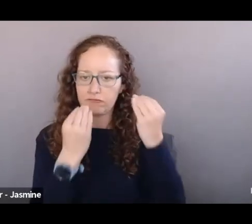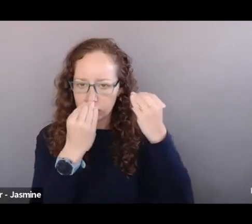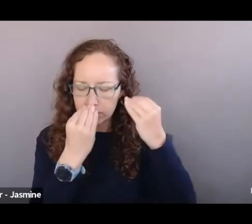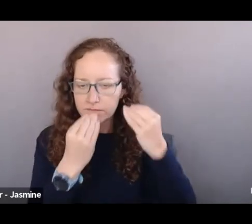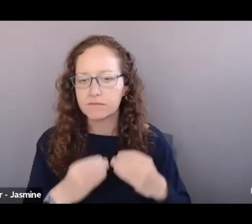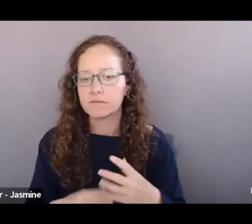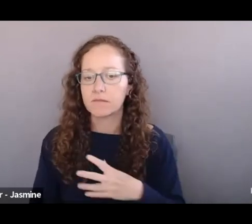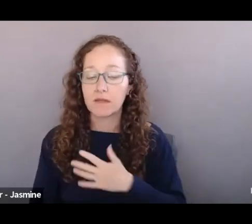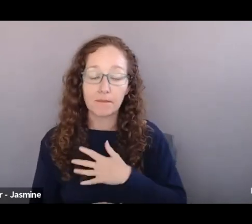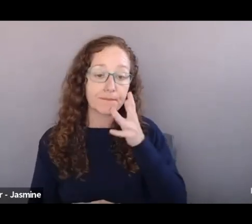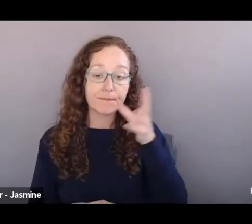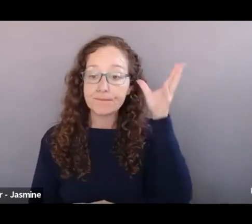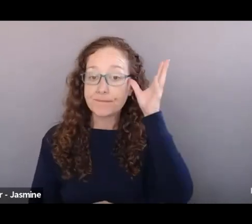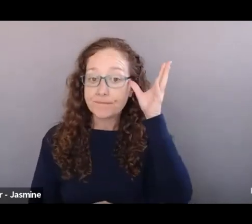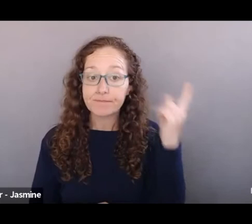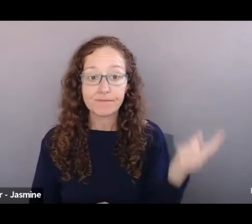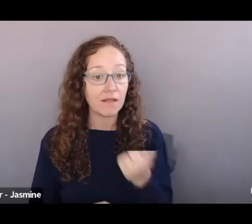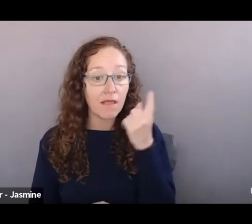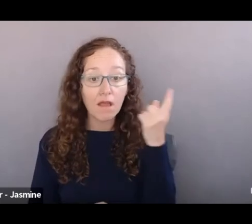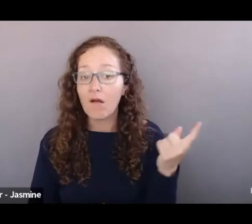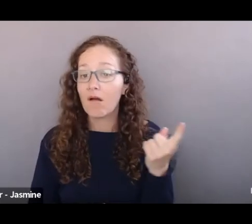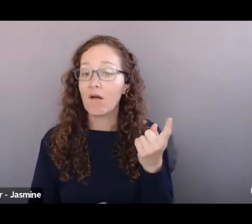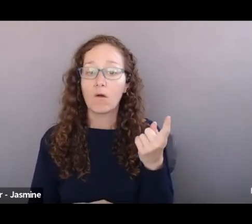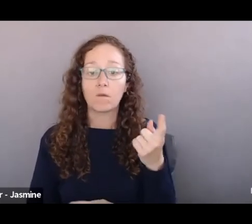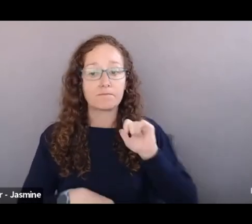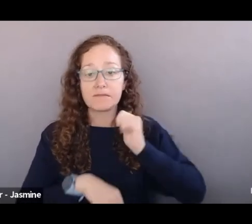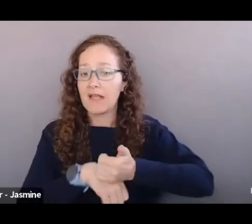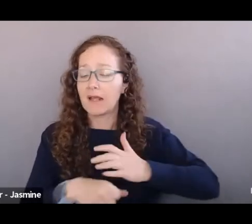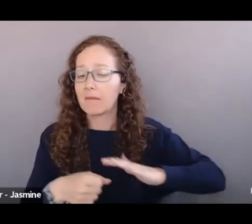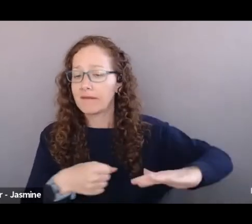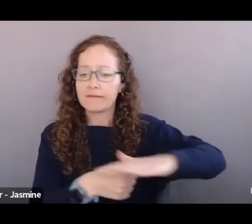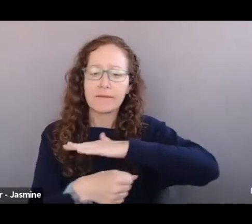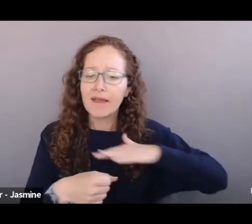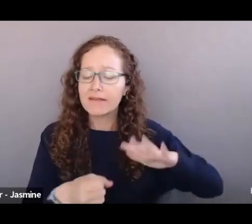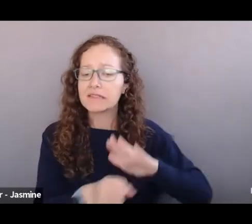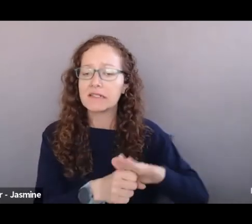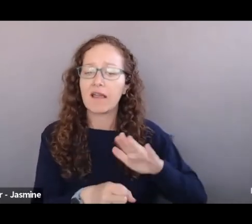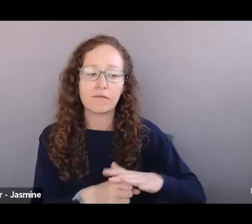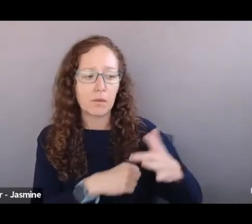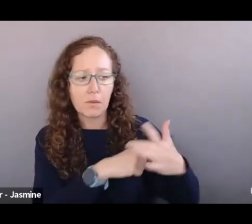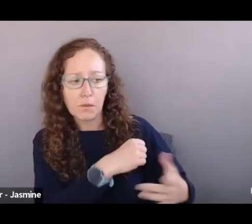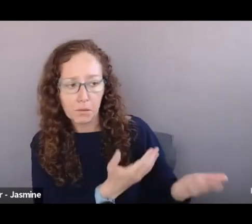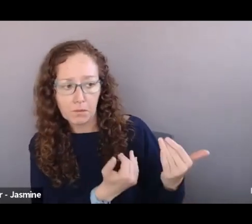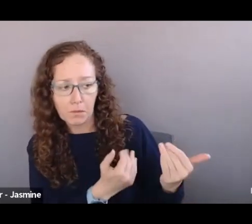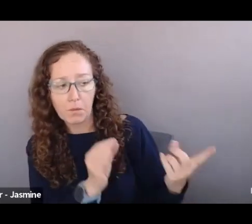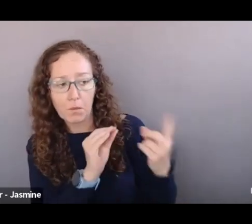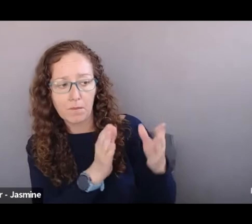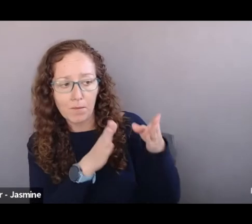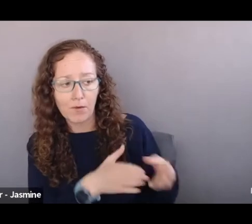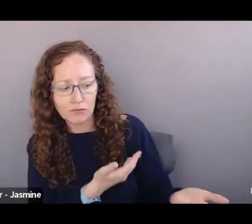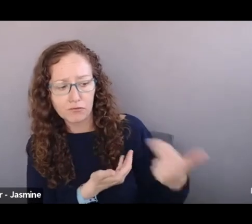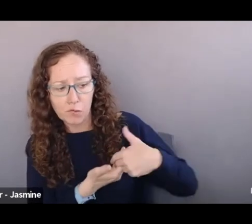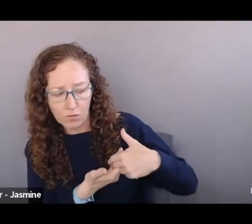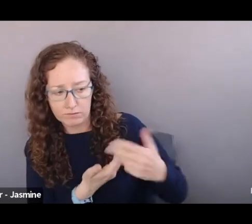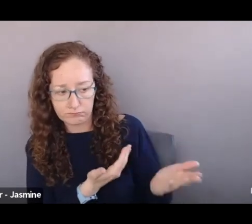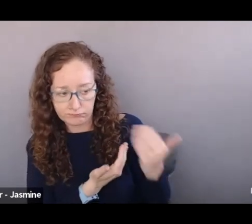mom and dad always had enough space for one more person, enough inner understanding to tolerate